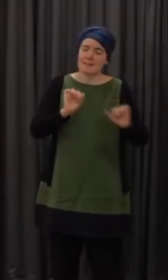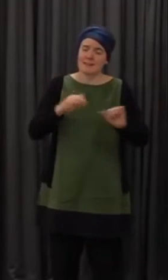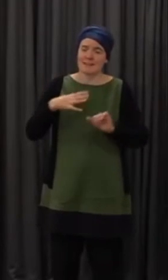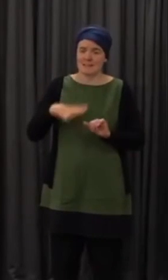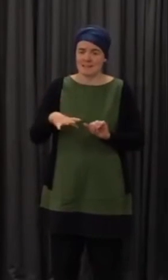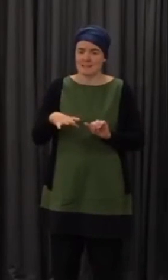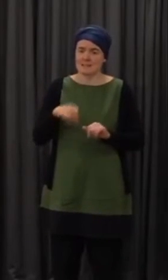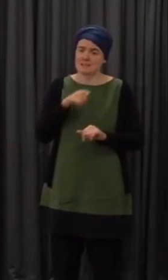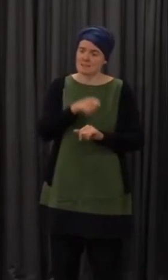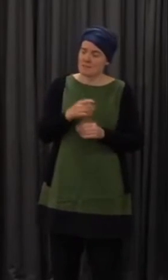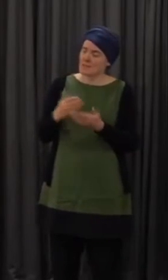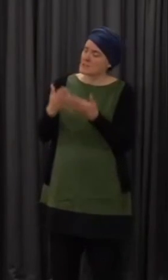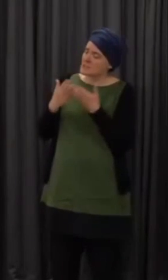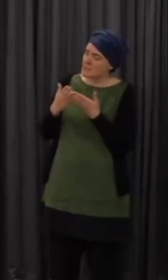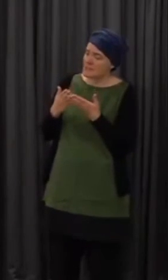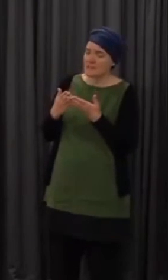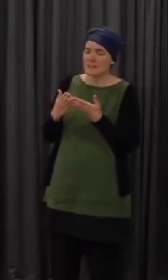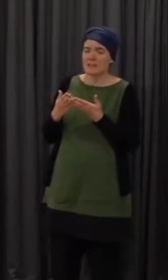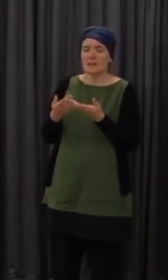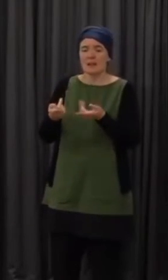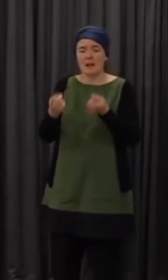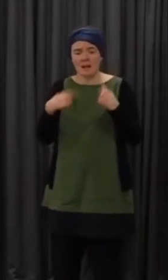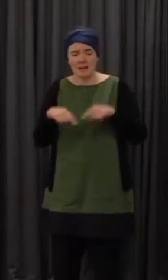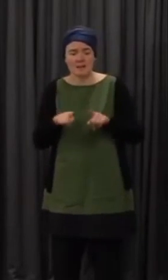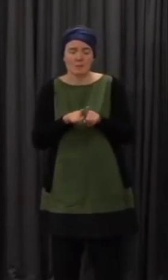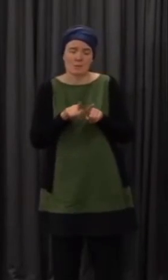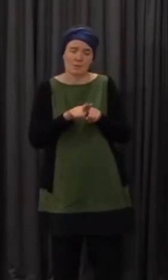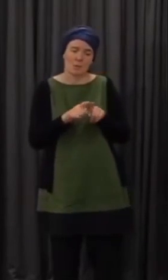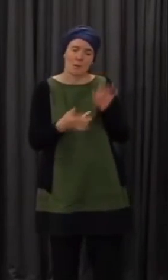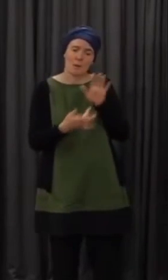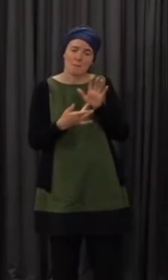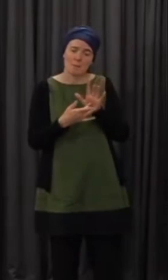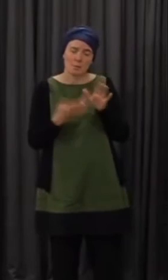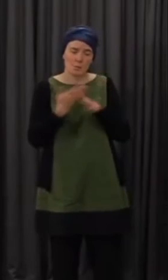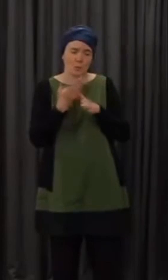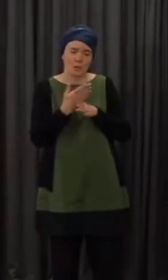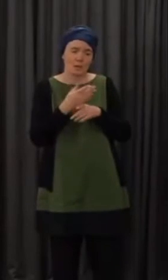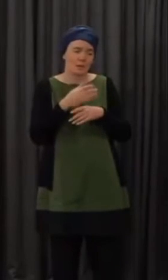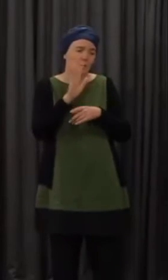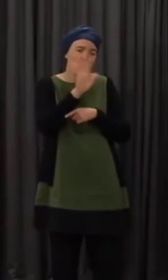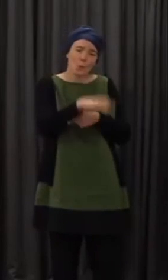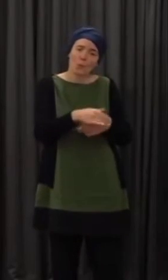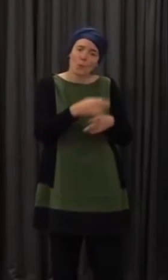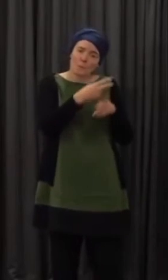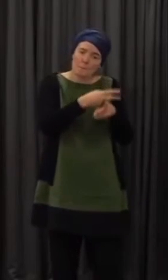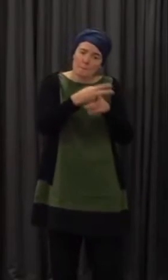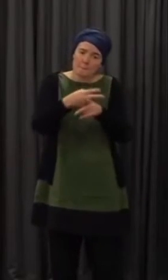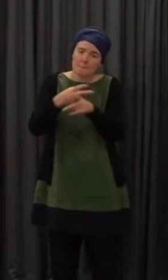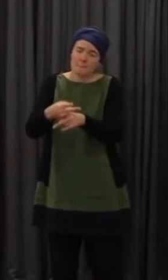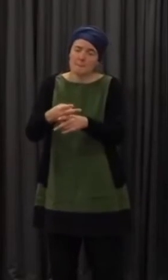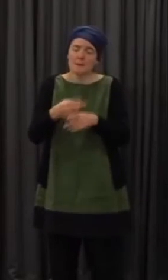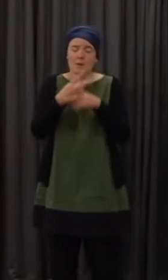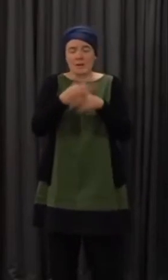their education, are carrying out vitally important work inside the home, looking after